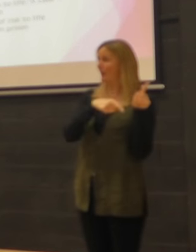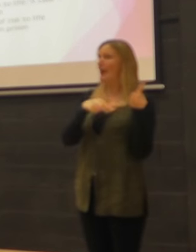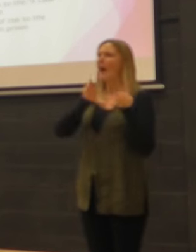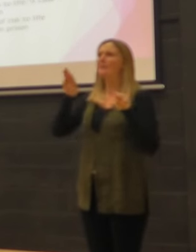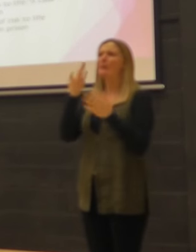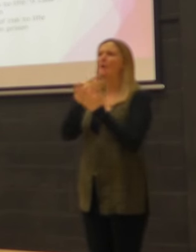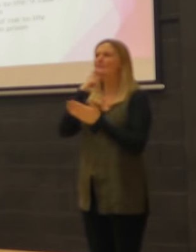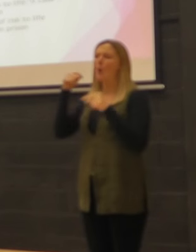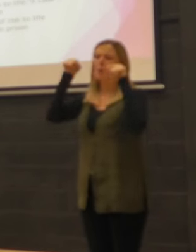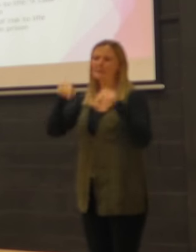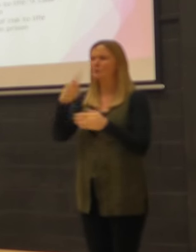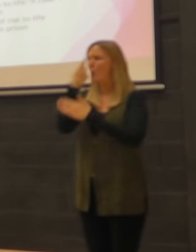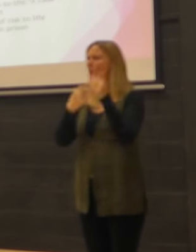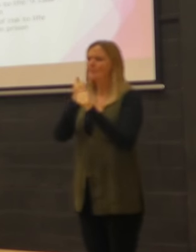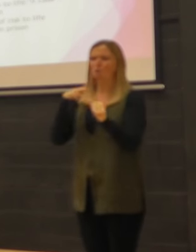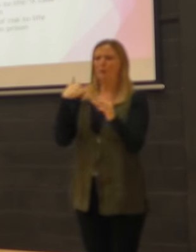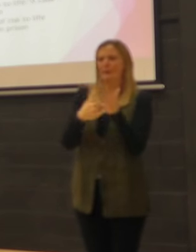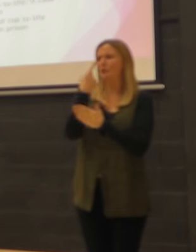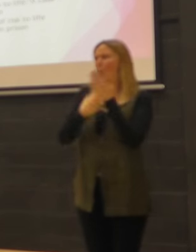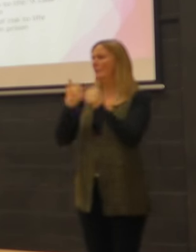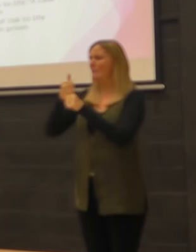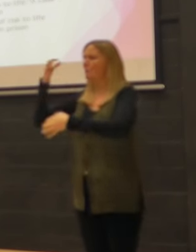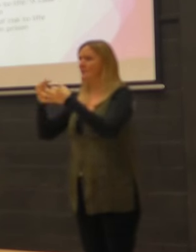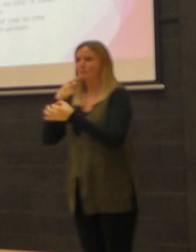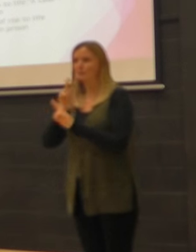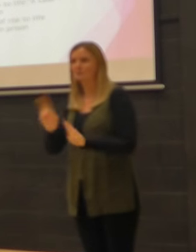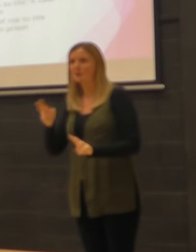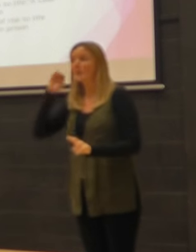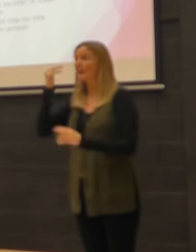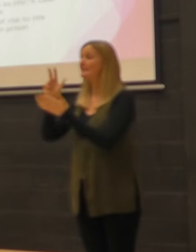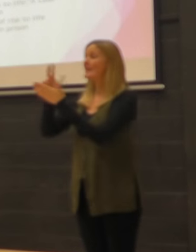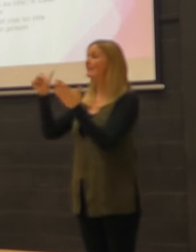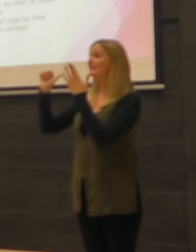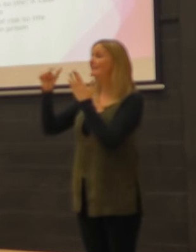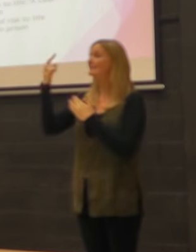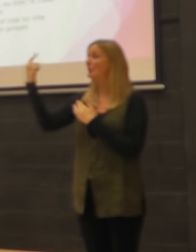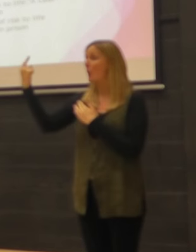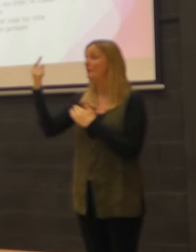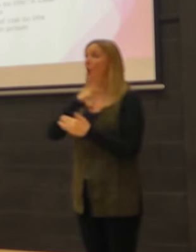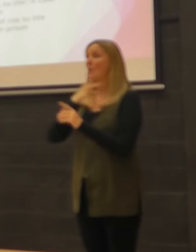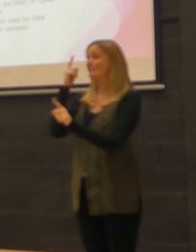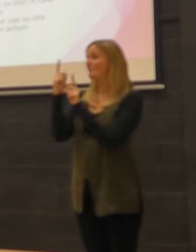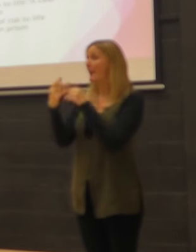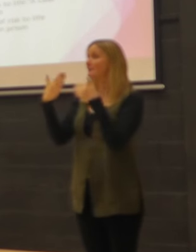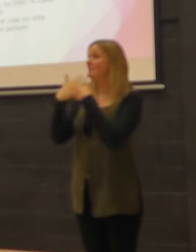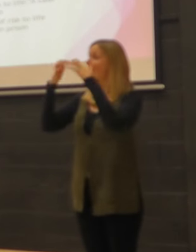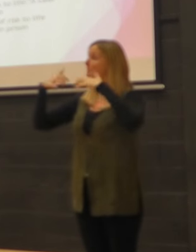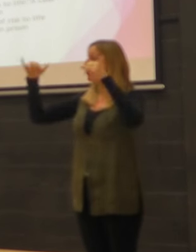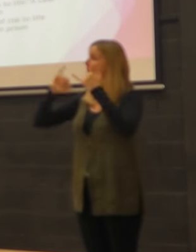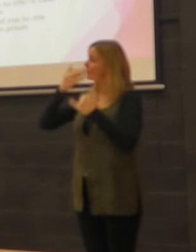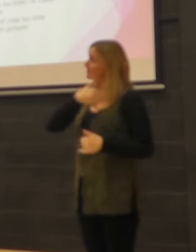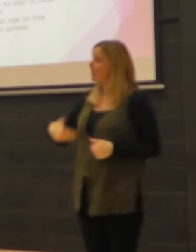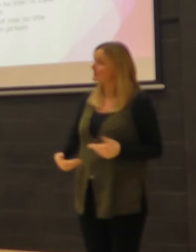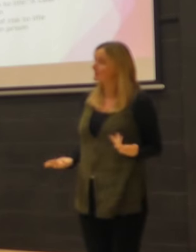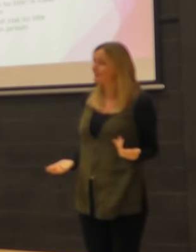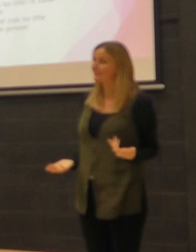religion and it's all about Catholicism. Well, it's not, because the 1861 Act was passed by a parliament that was mainly Protestant. Okay? Or